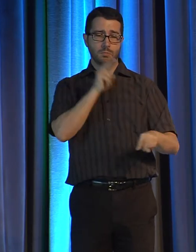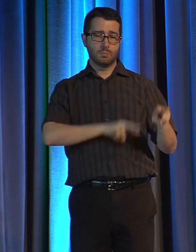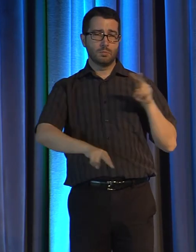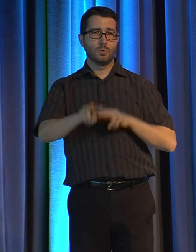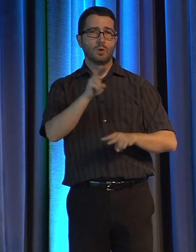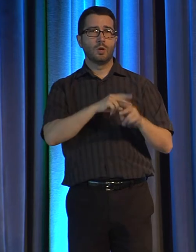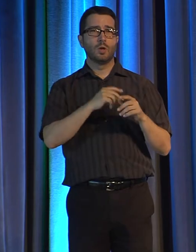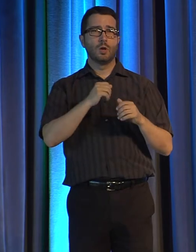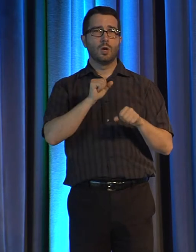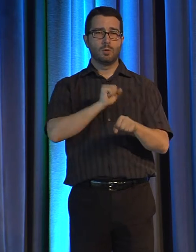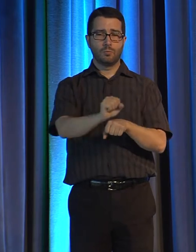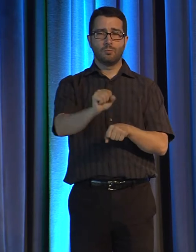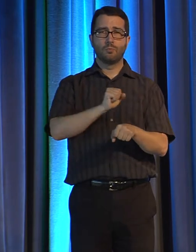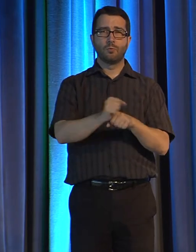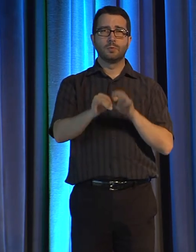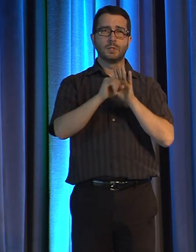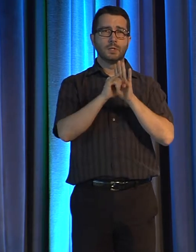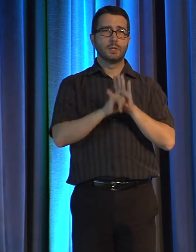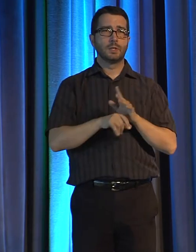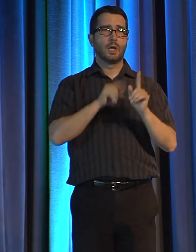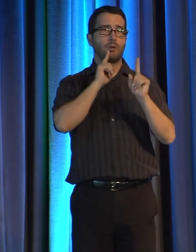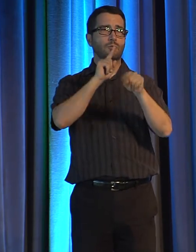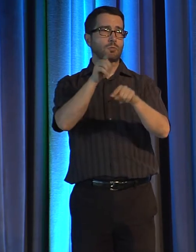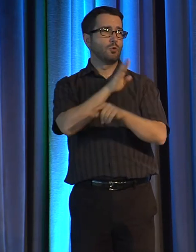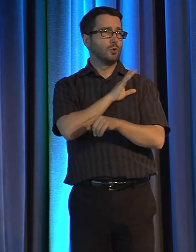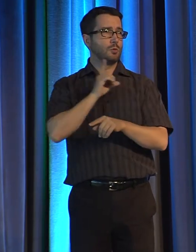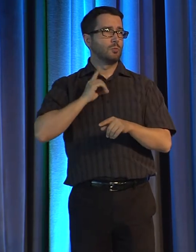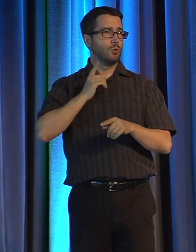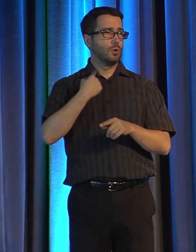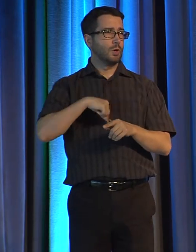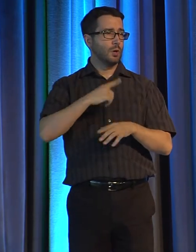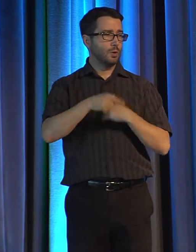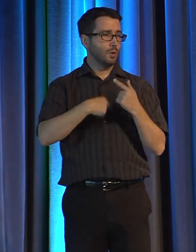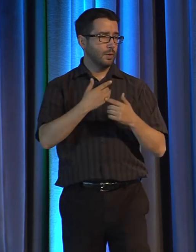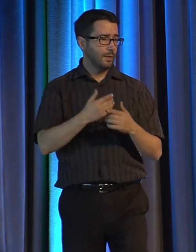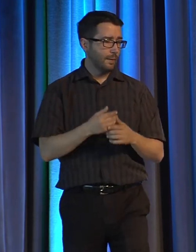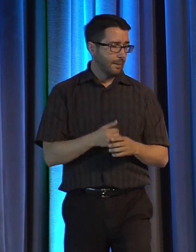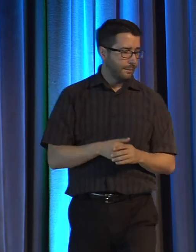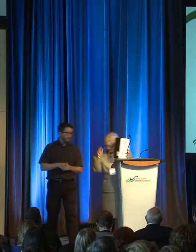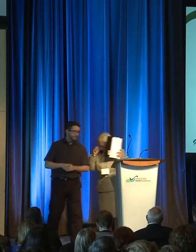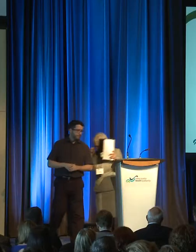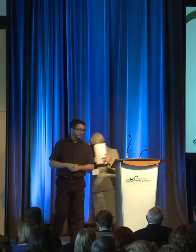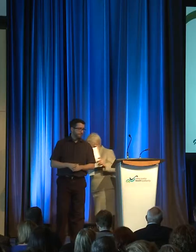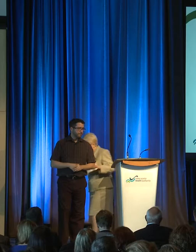indicators and reported to the board on our progress. Thank you.